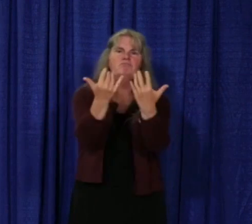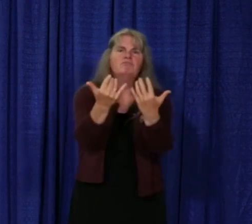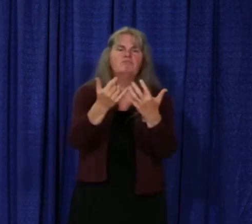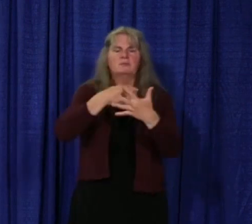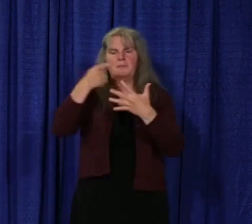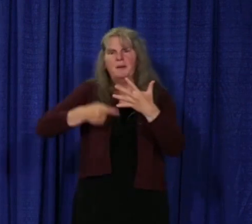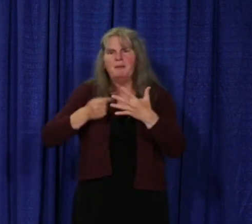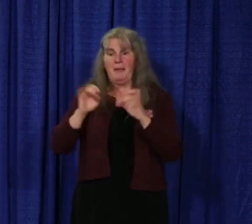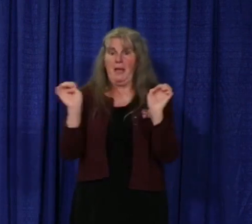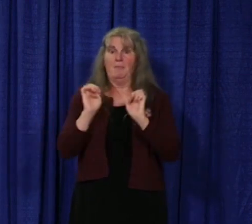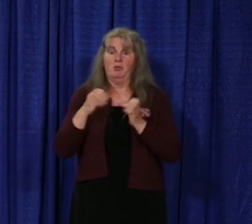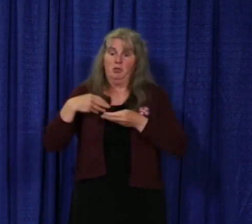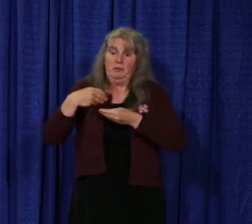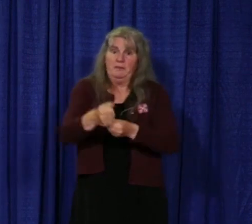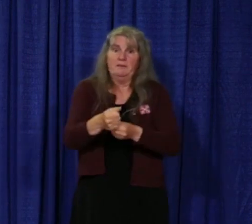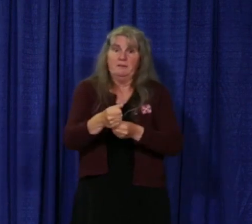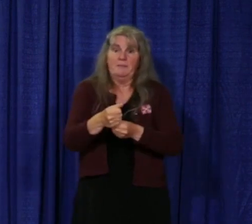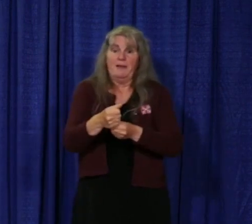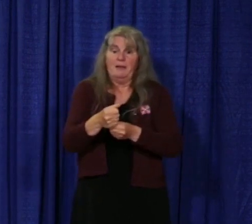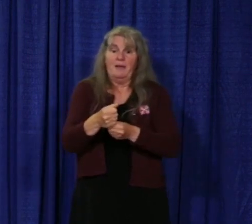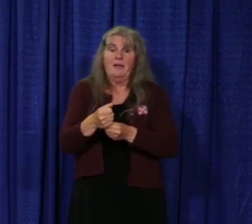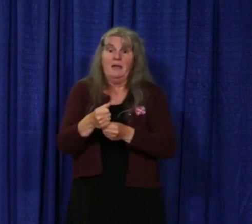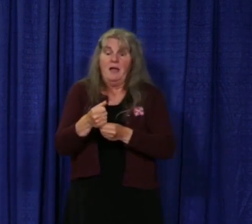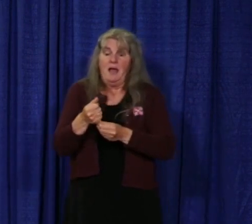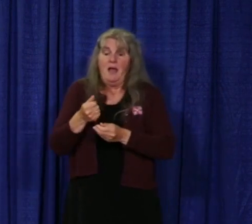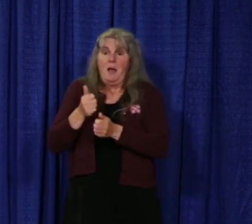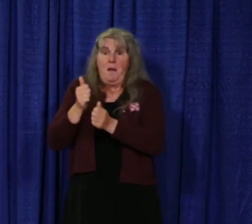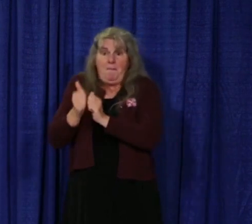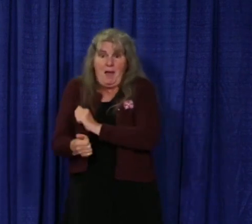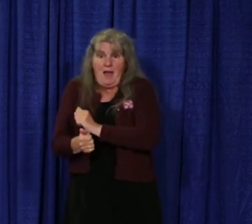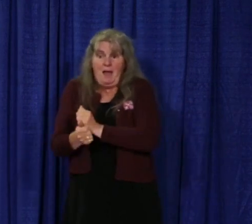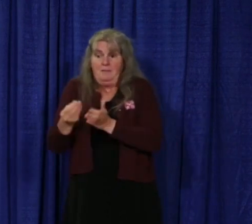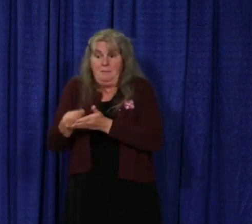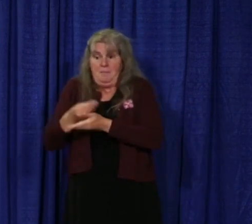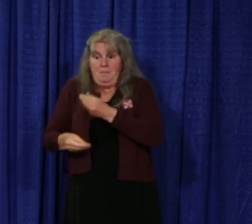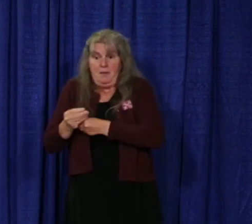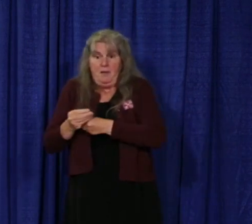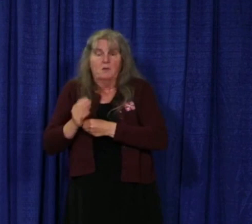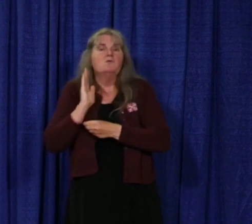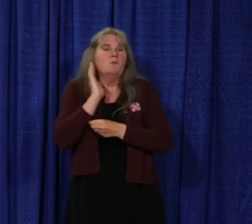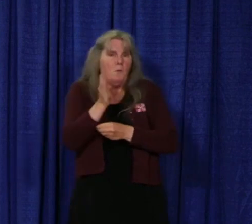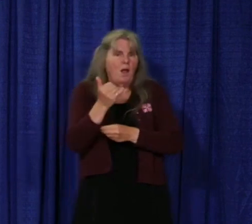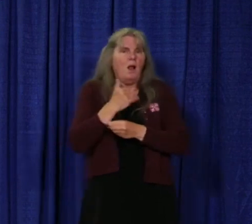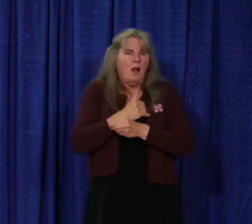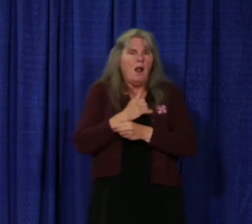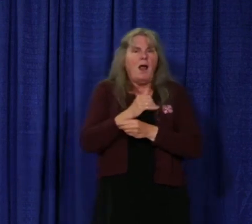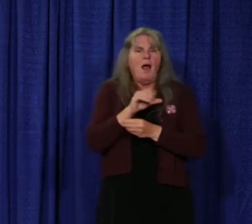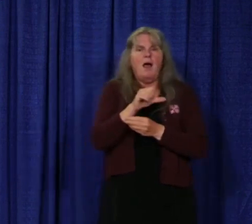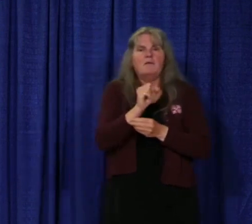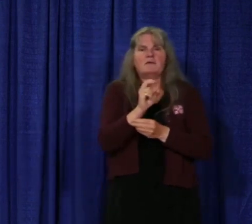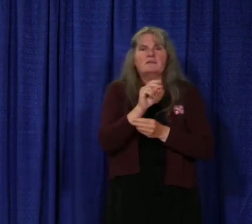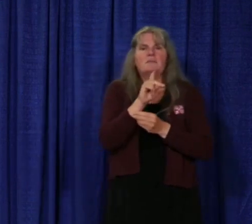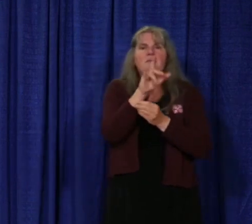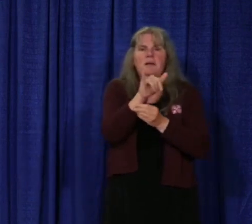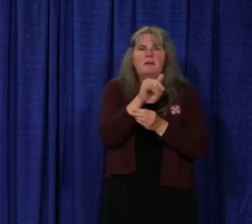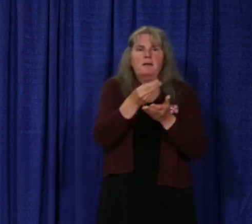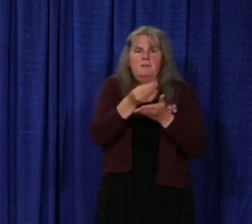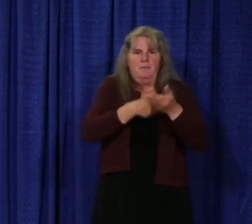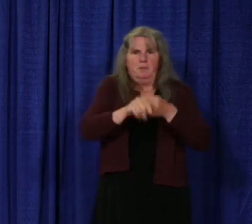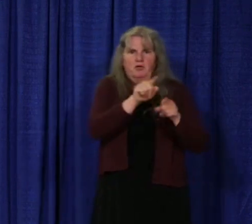spending that wasn't already passed in the spring budget, we will have a supplementary budget. All the spending will